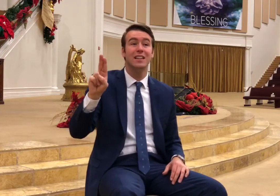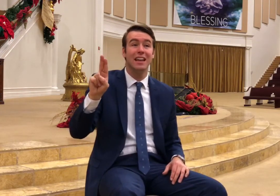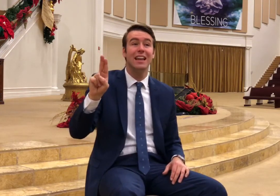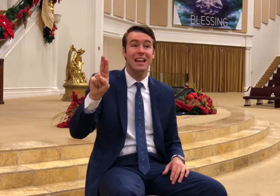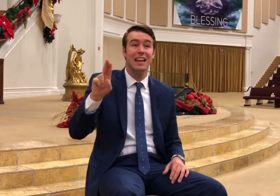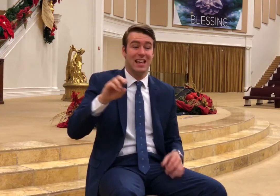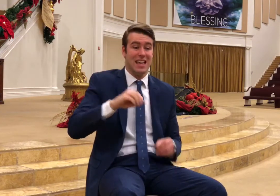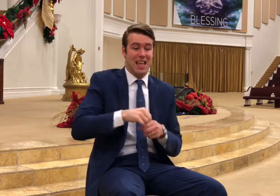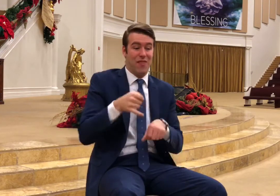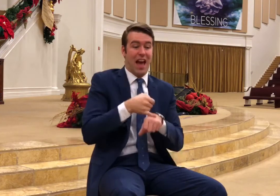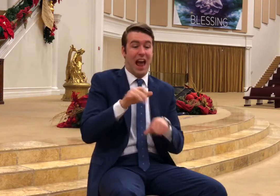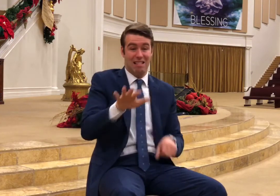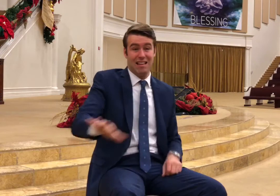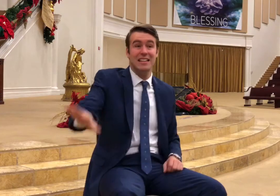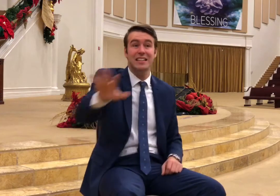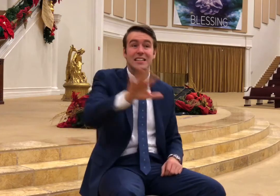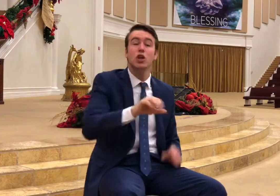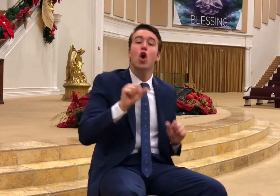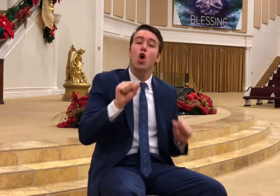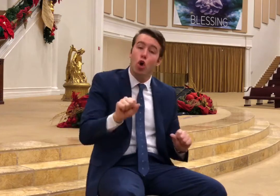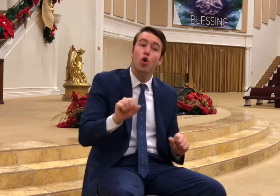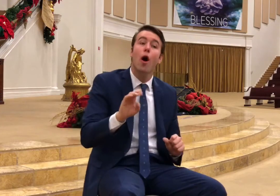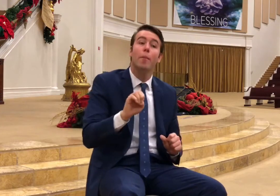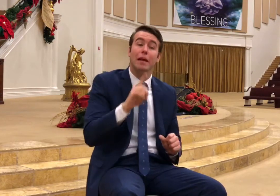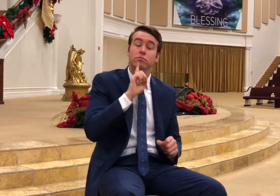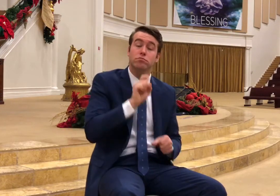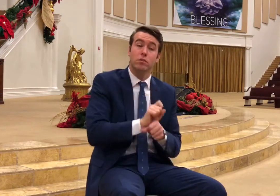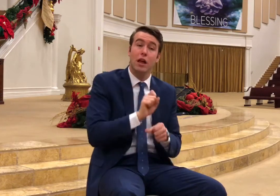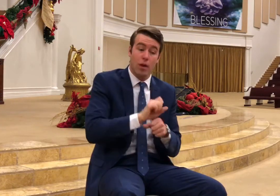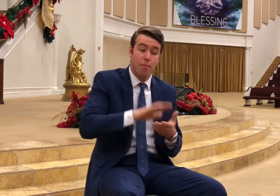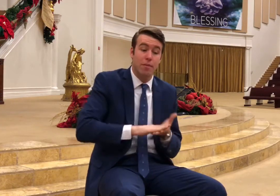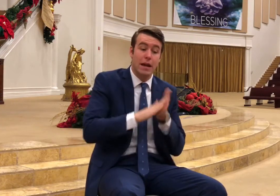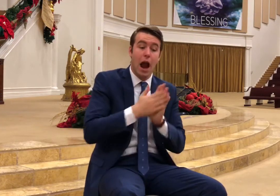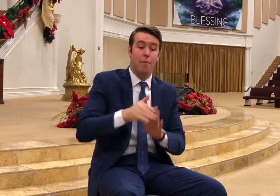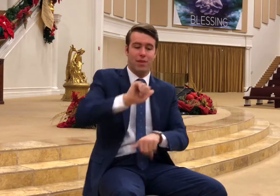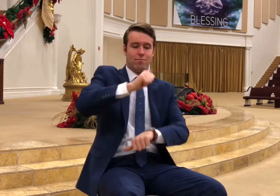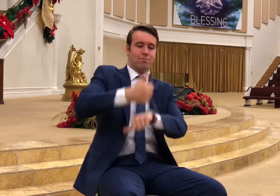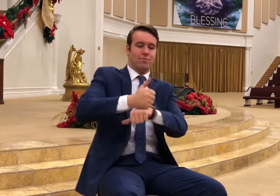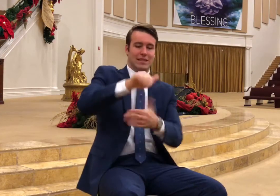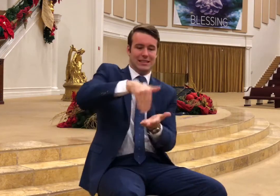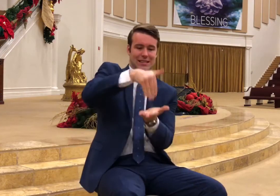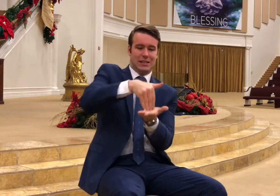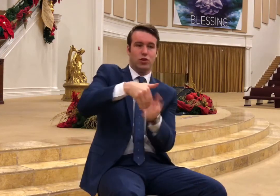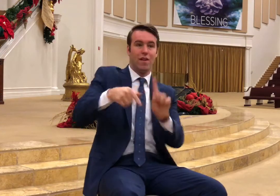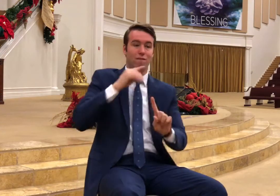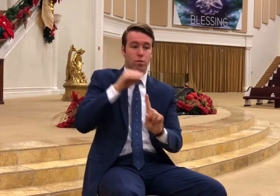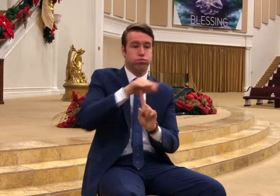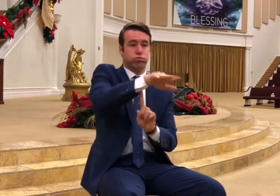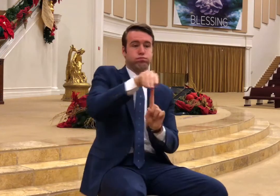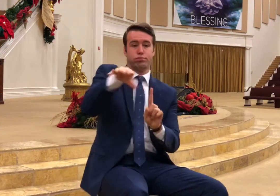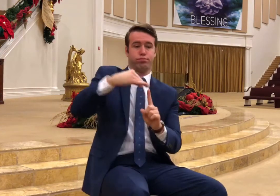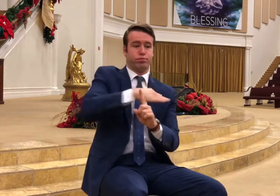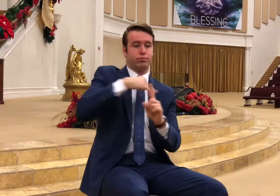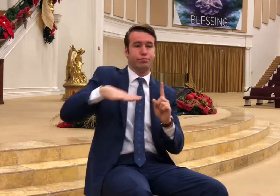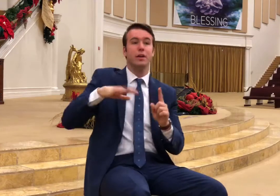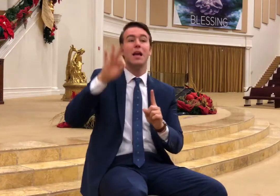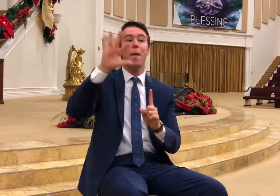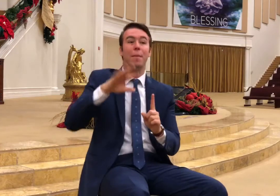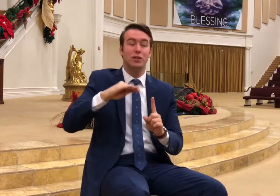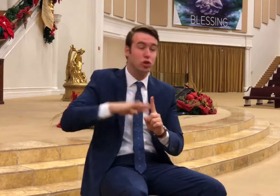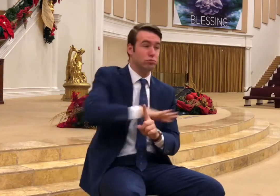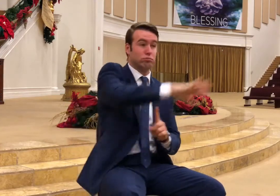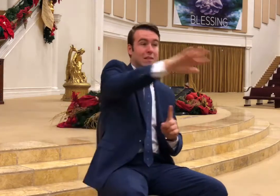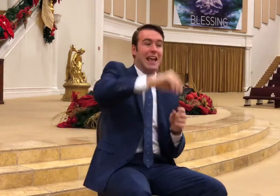Extension in the islands of Fiji could become literally the epicenter of training ministers throughout Asia and the